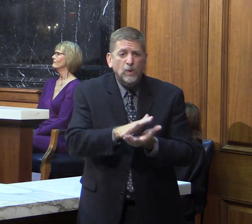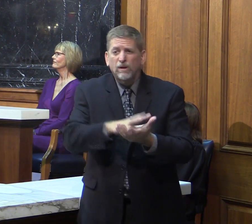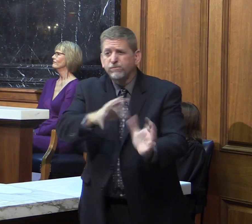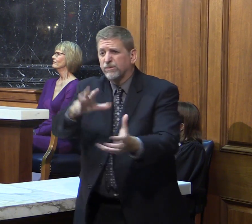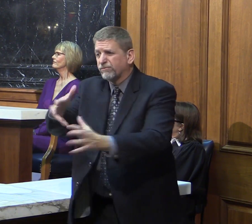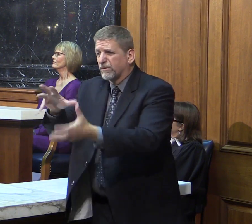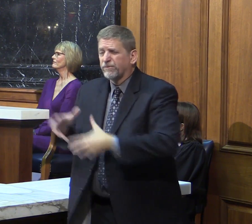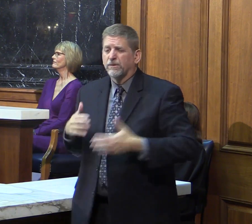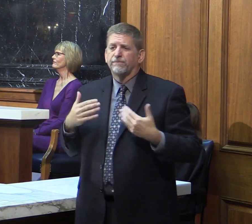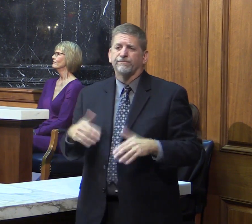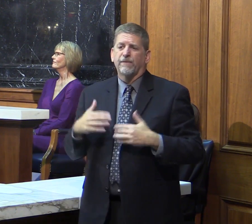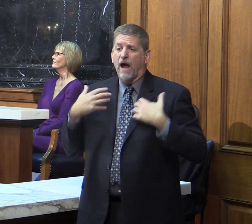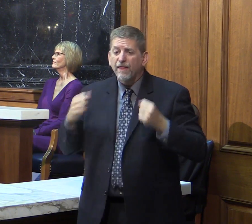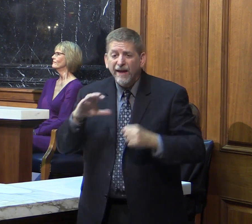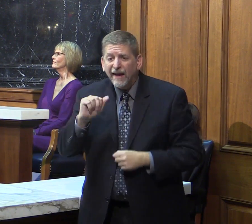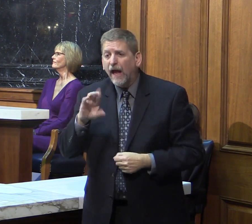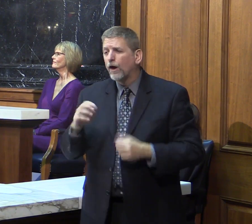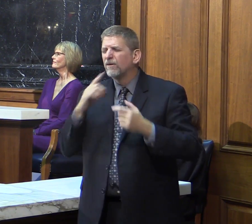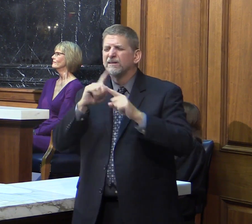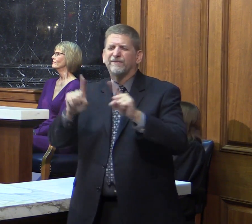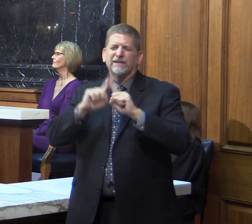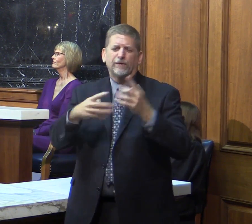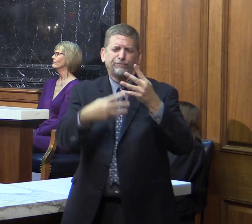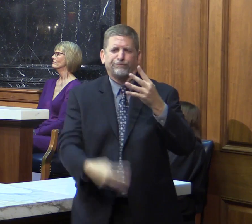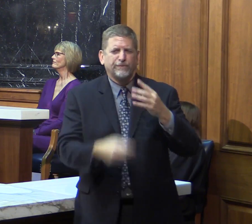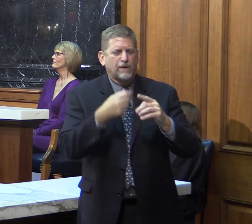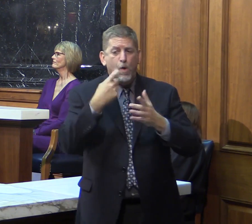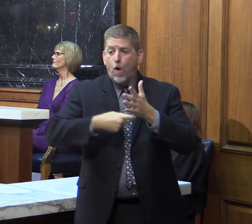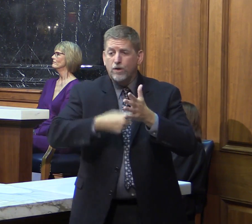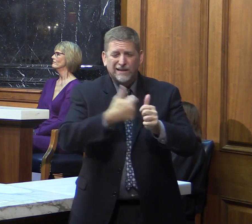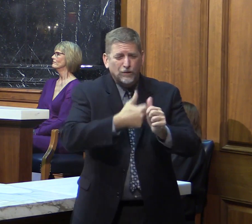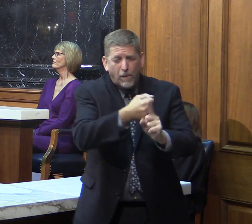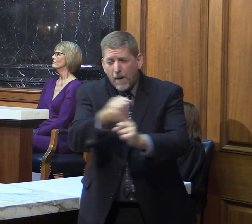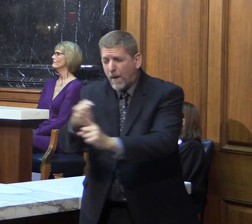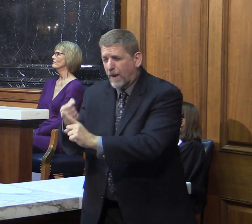agencies, our healthcare system, and our healthcare costs for each of us, and our economy.